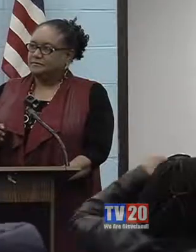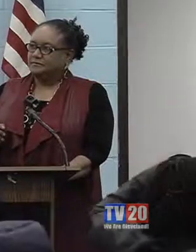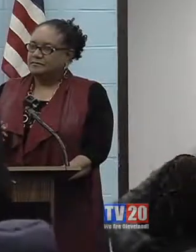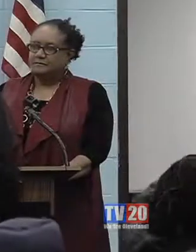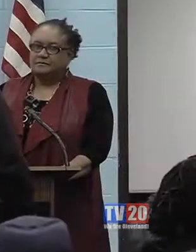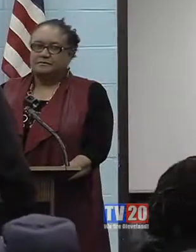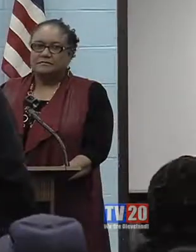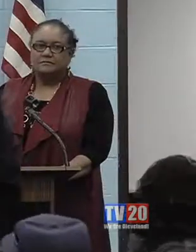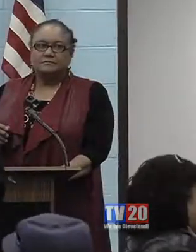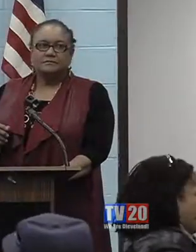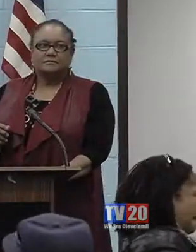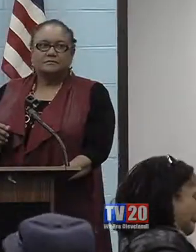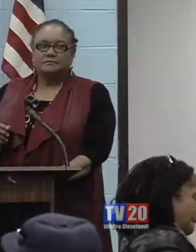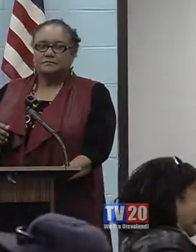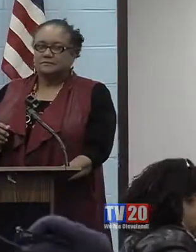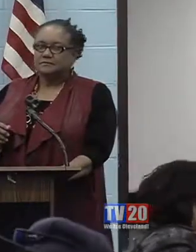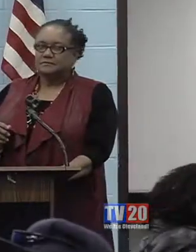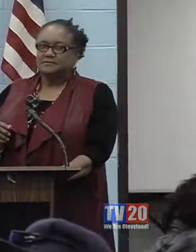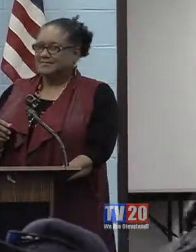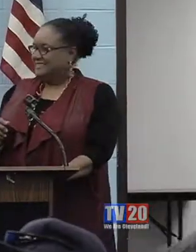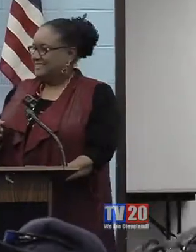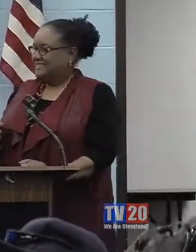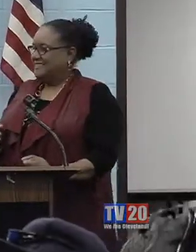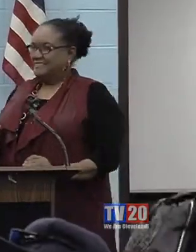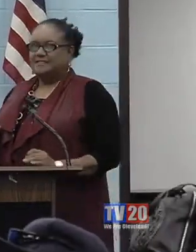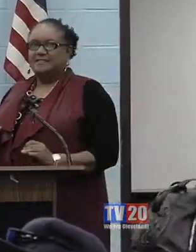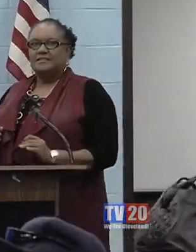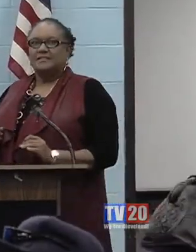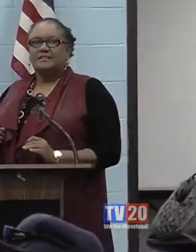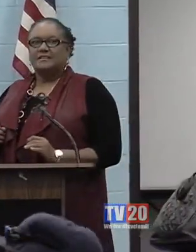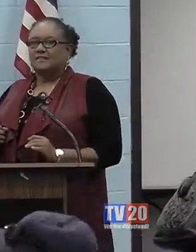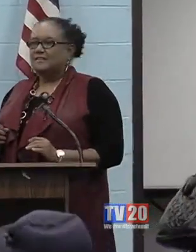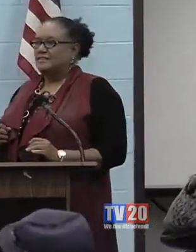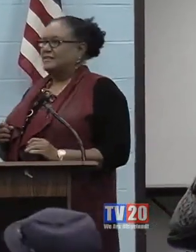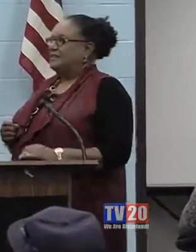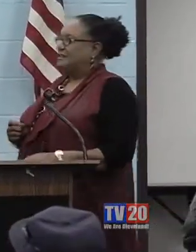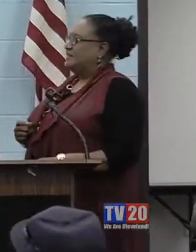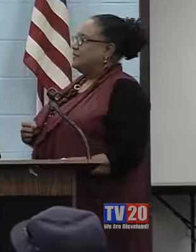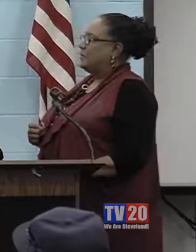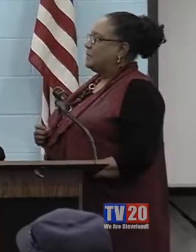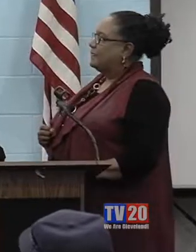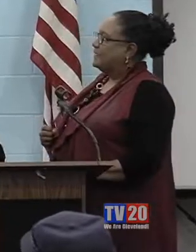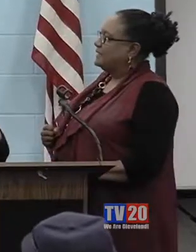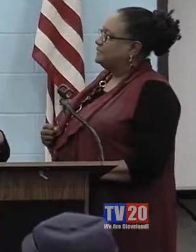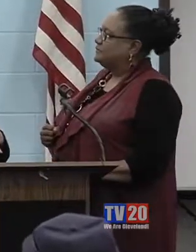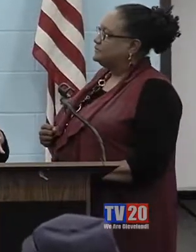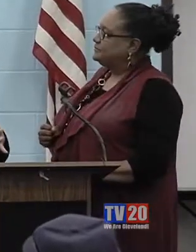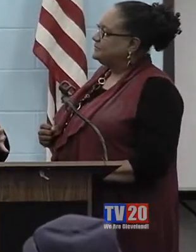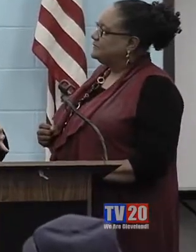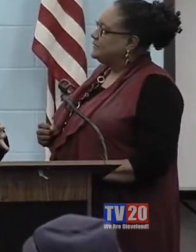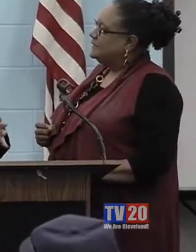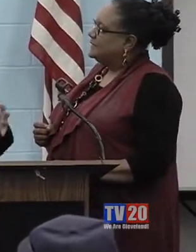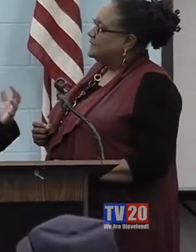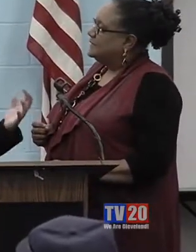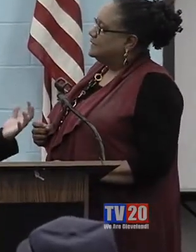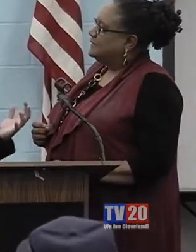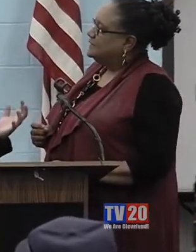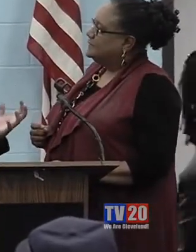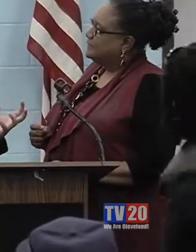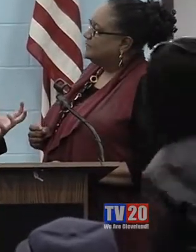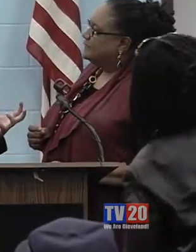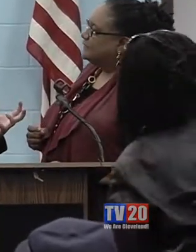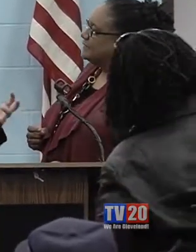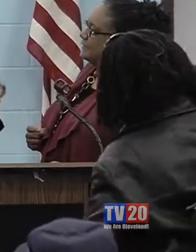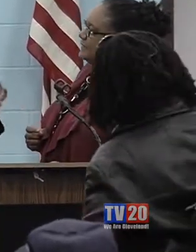for those who need to leave, we know that we've come to the 1 o'clock hour. We're so grateful you spent your lunch with us. We hope it's been informative. I want to